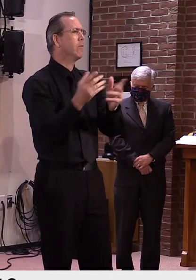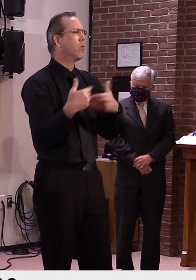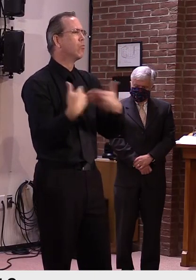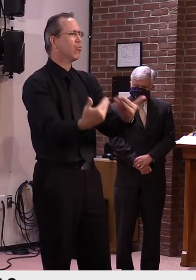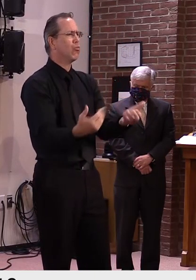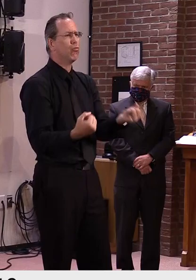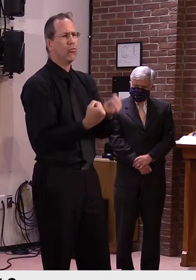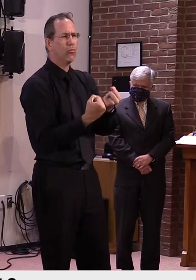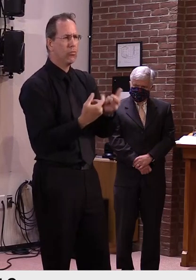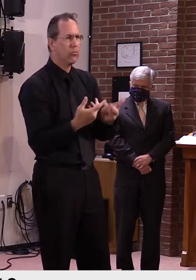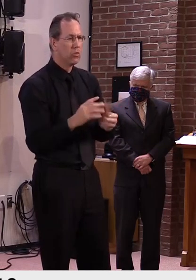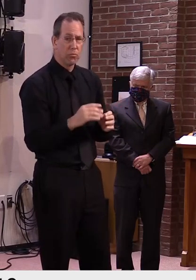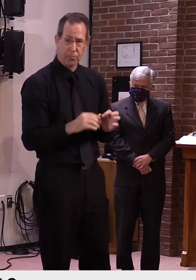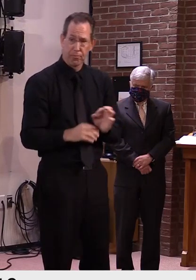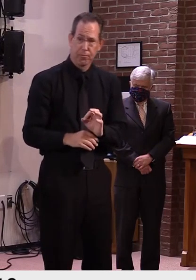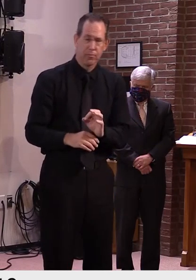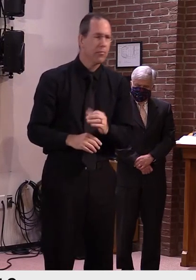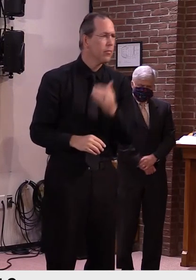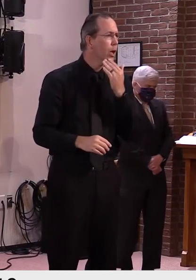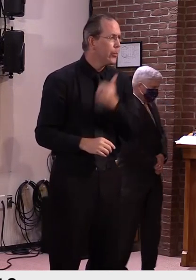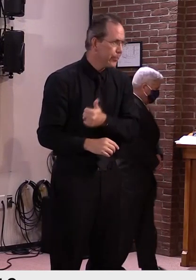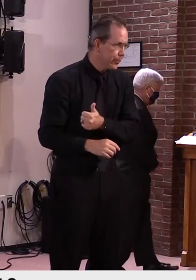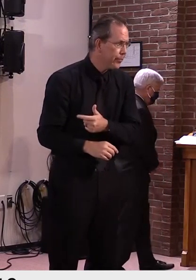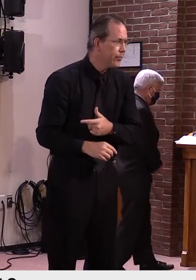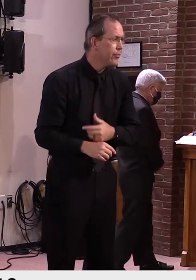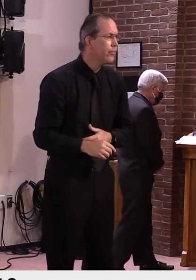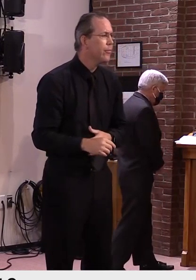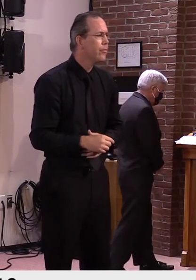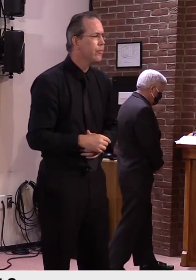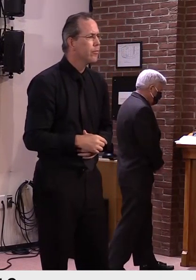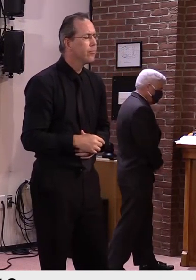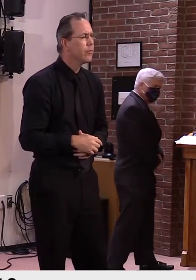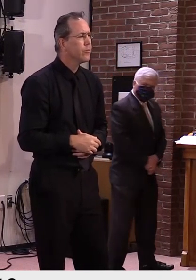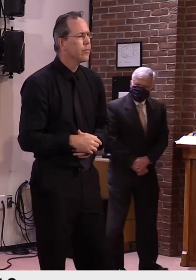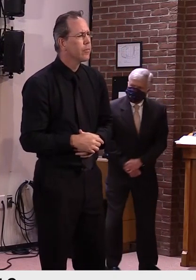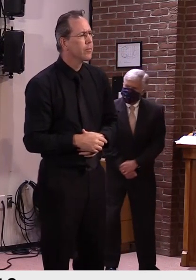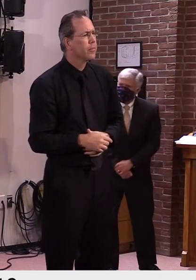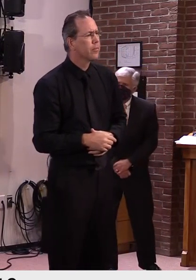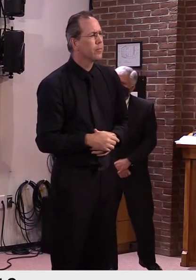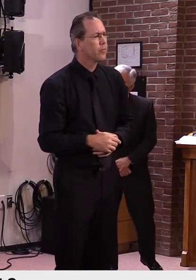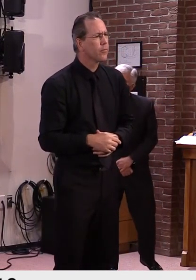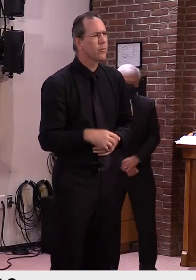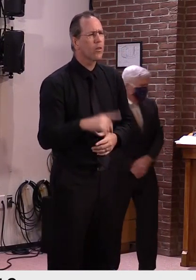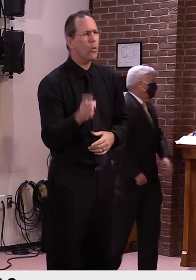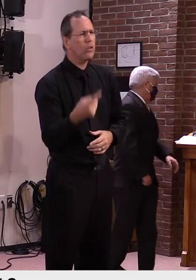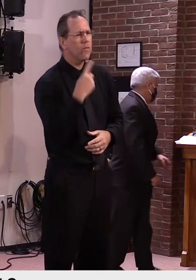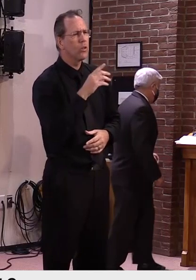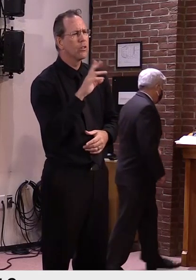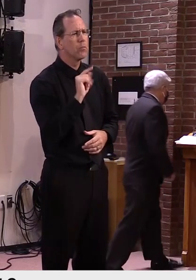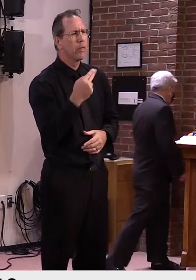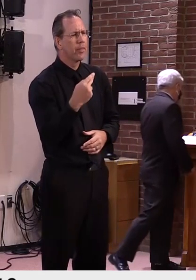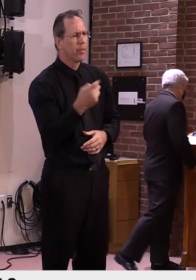Hello, just hoping Secretary Smith might be able to just give us an update on child care hubs. Child care hubs.